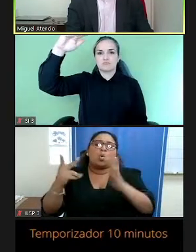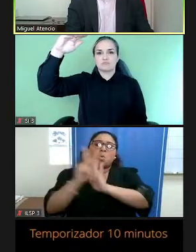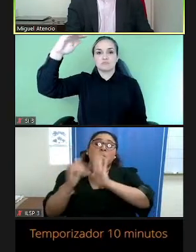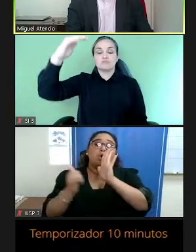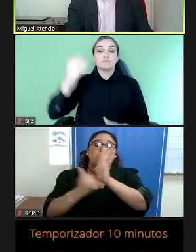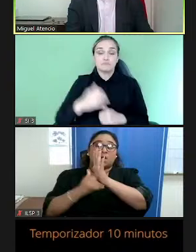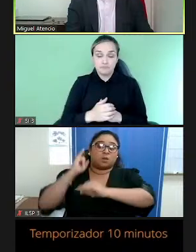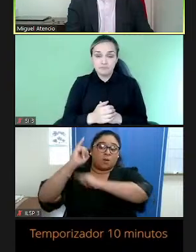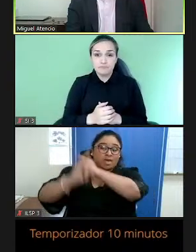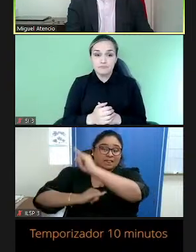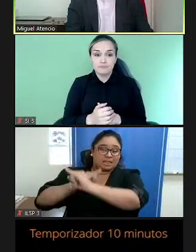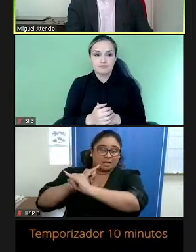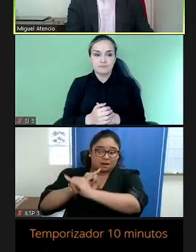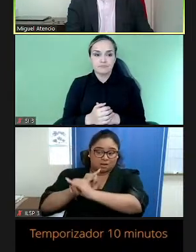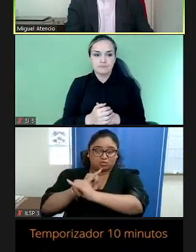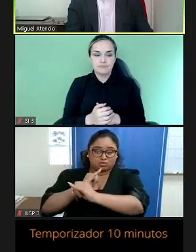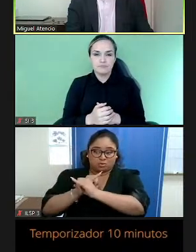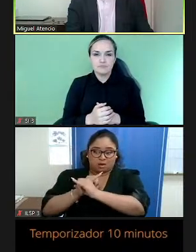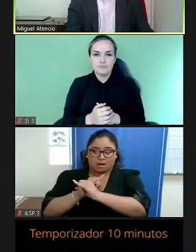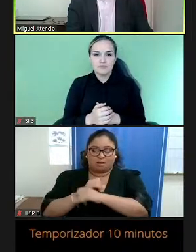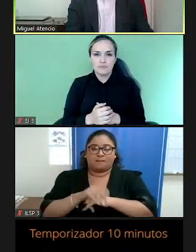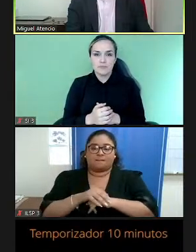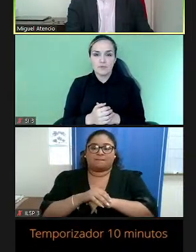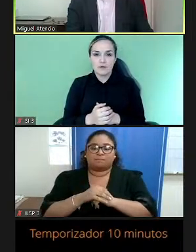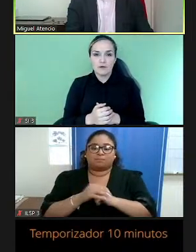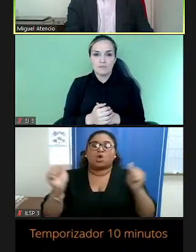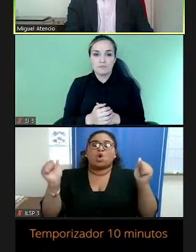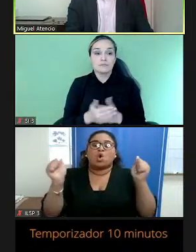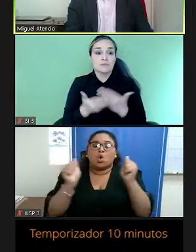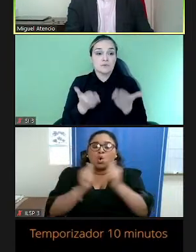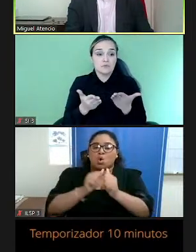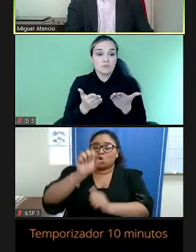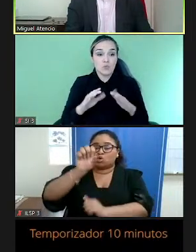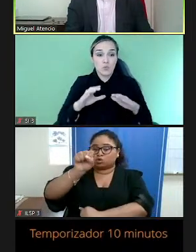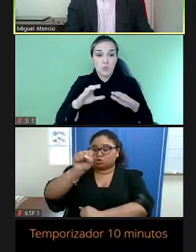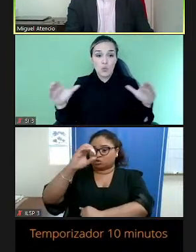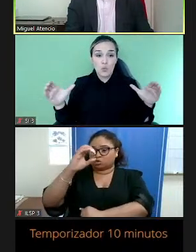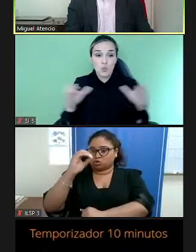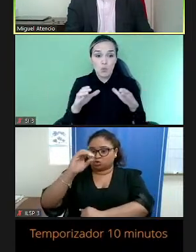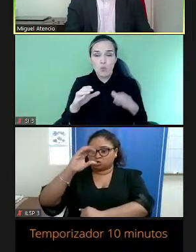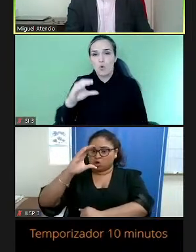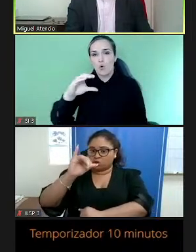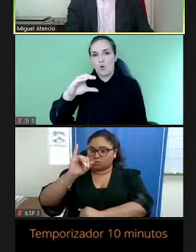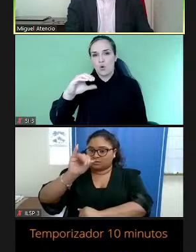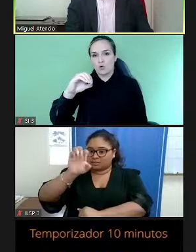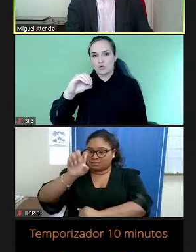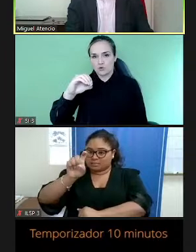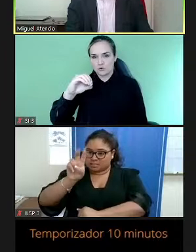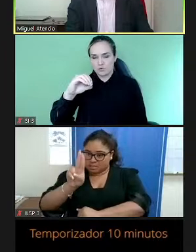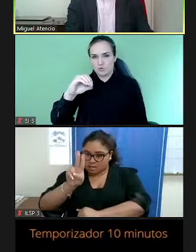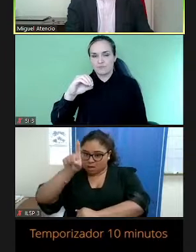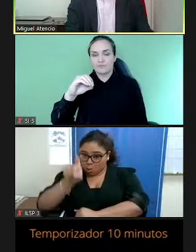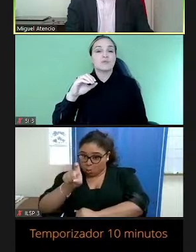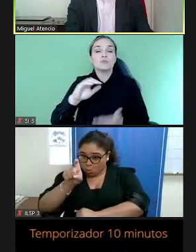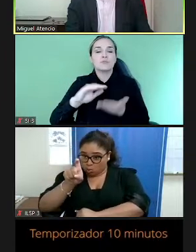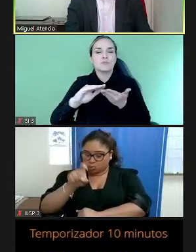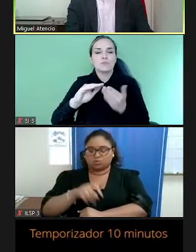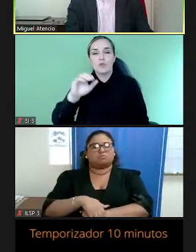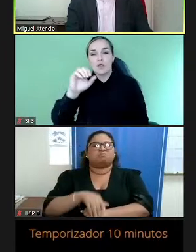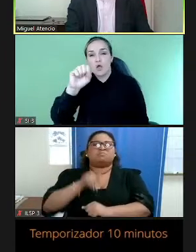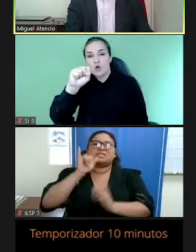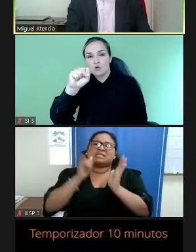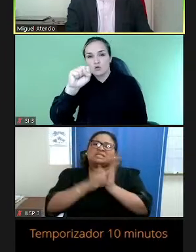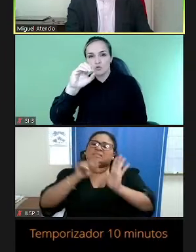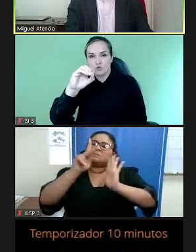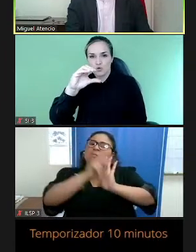as an international project with the suit socio